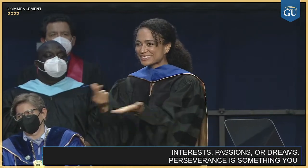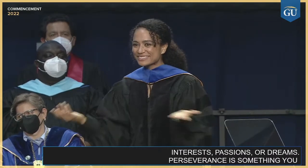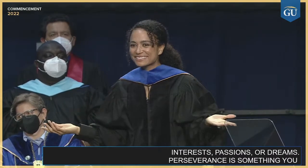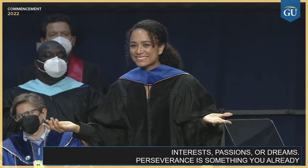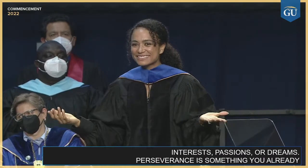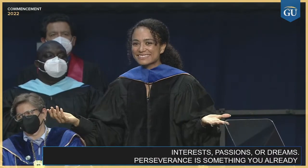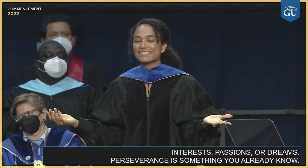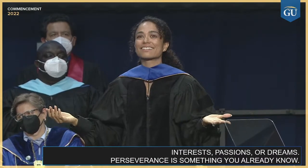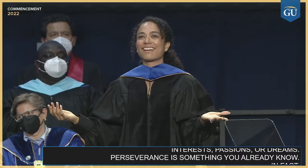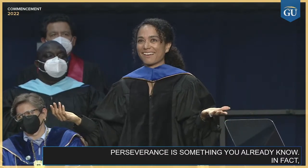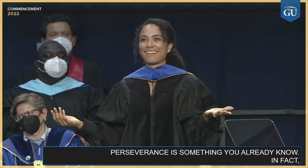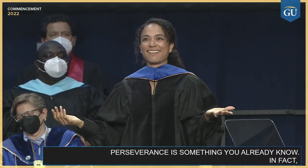graduation.